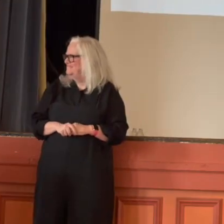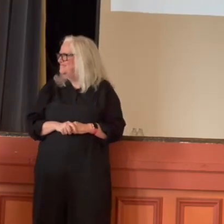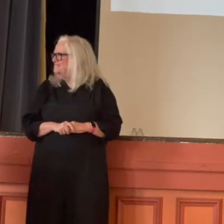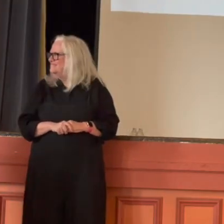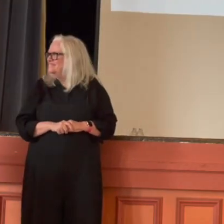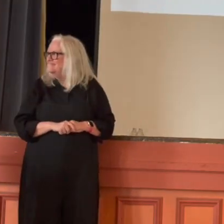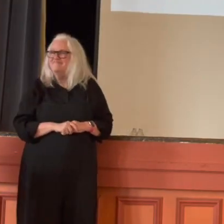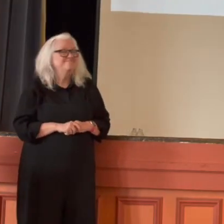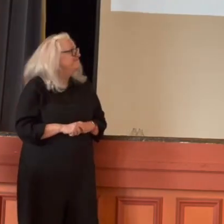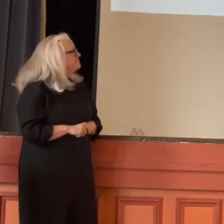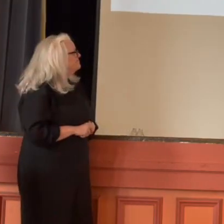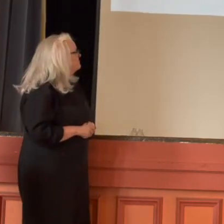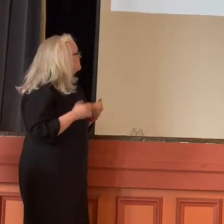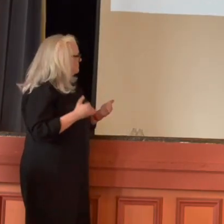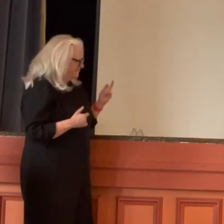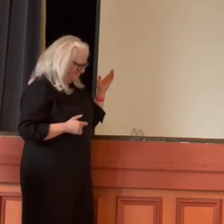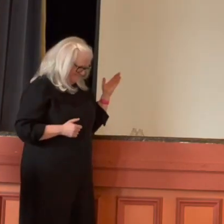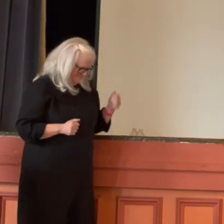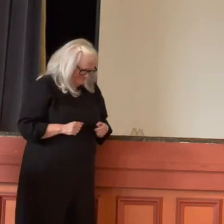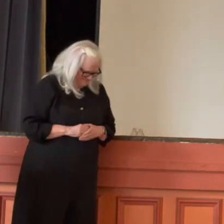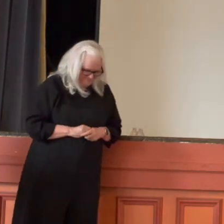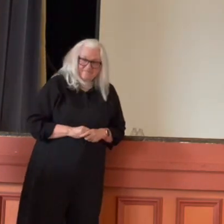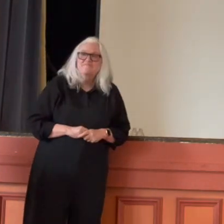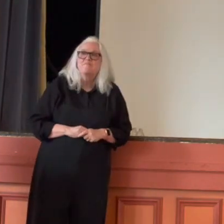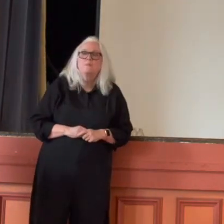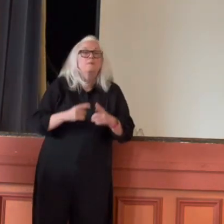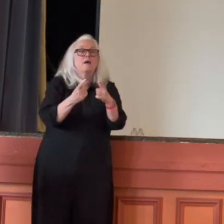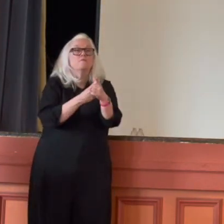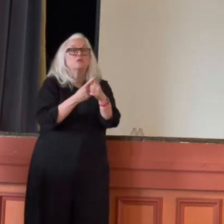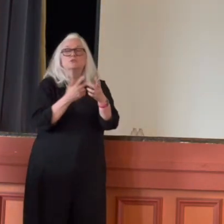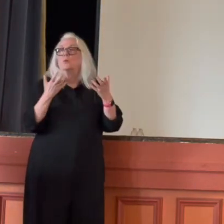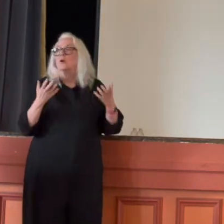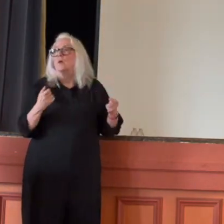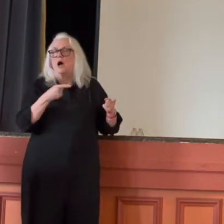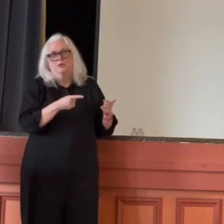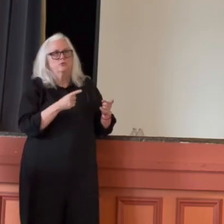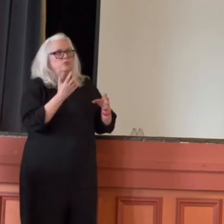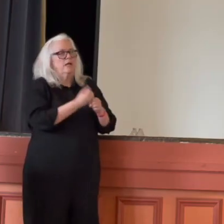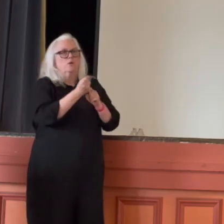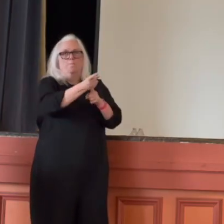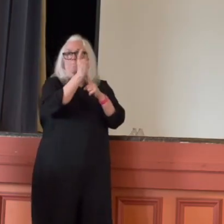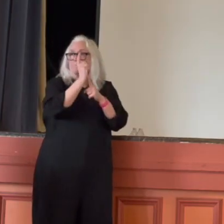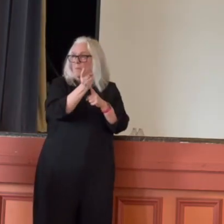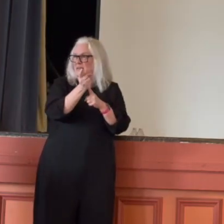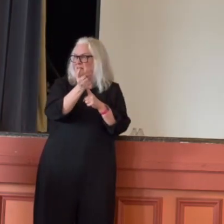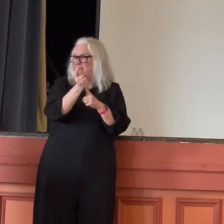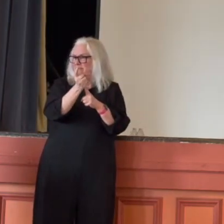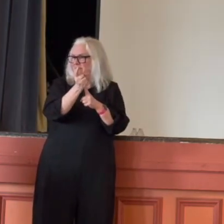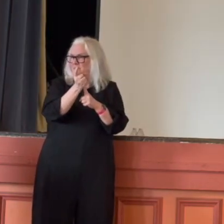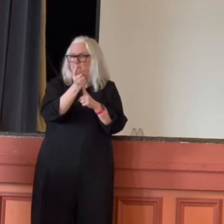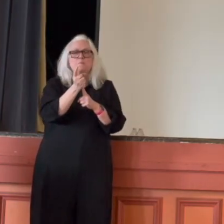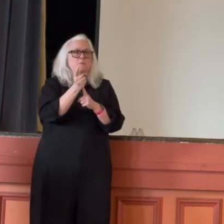Okay, so let's see. First, we'd like to just take a moment